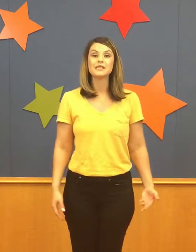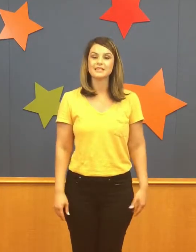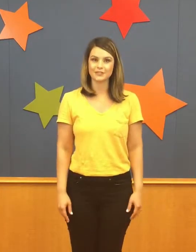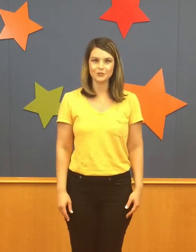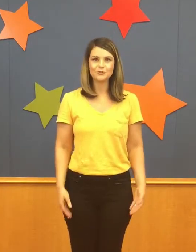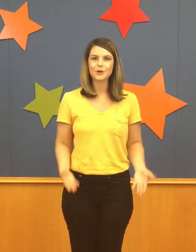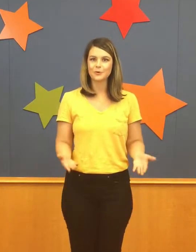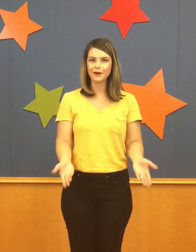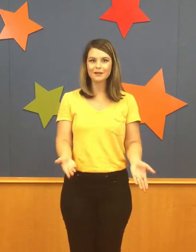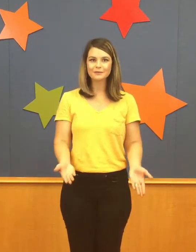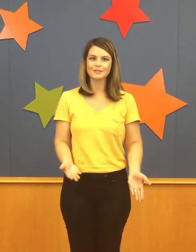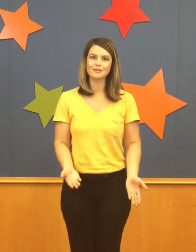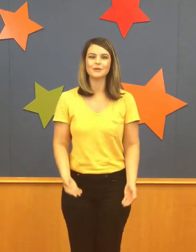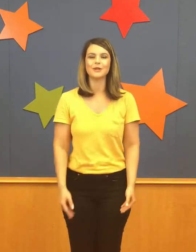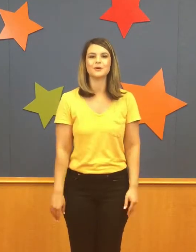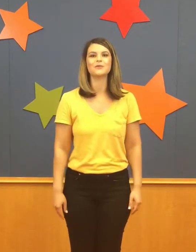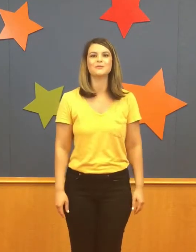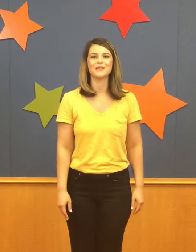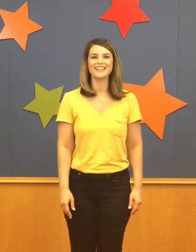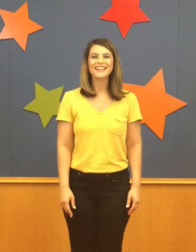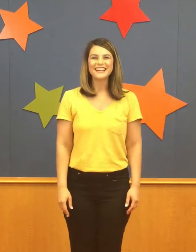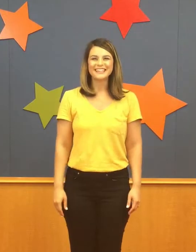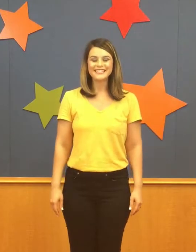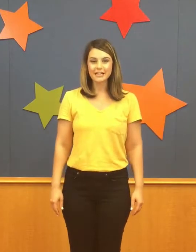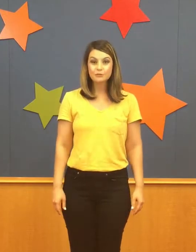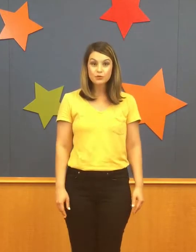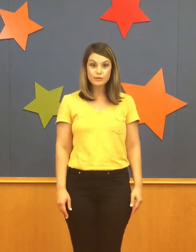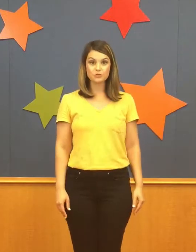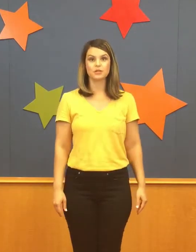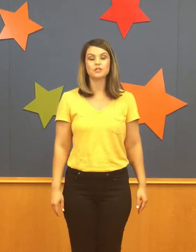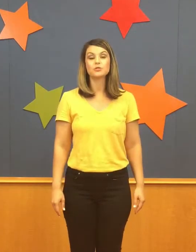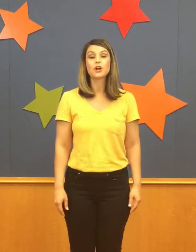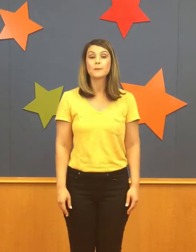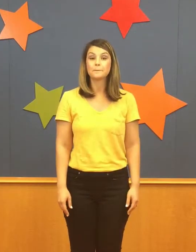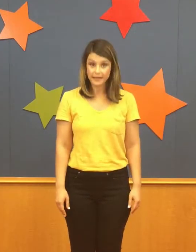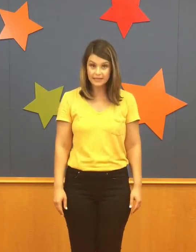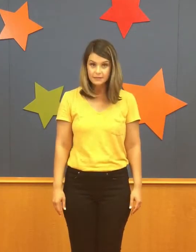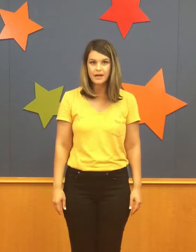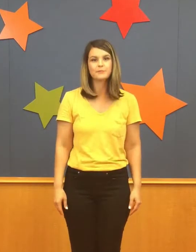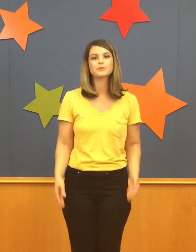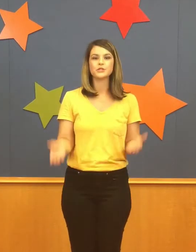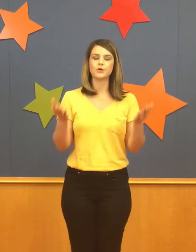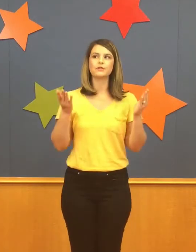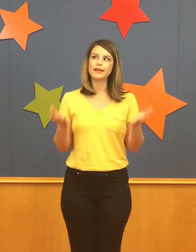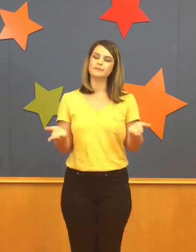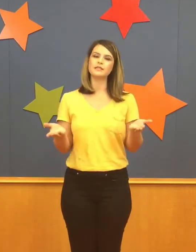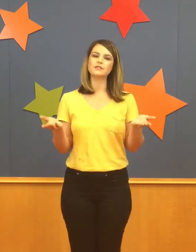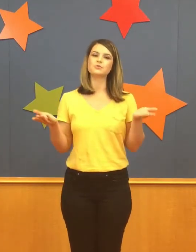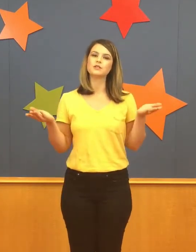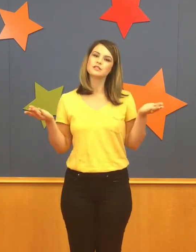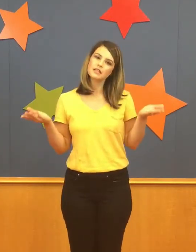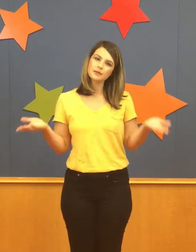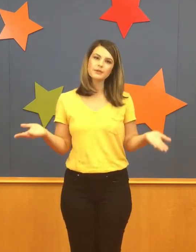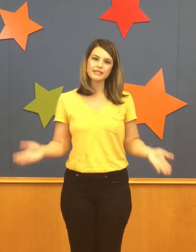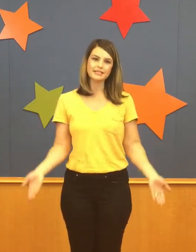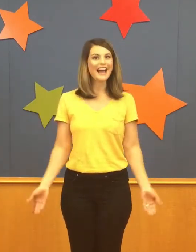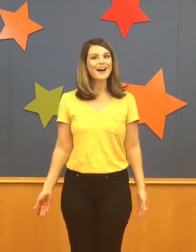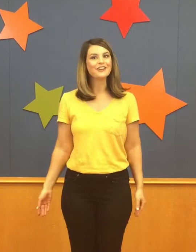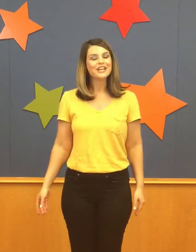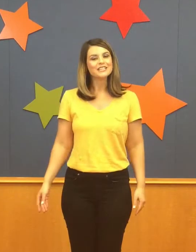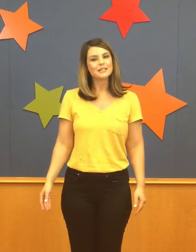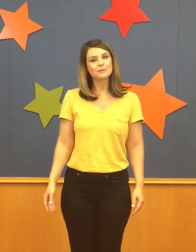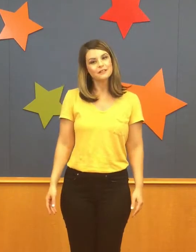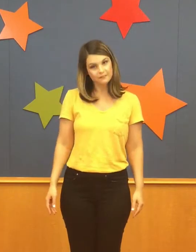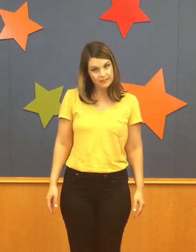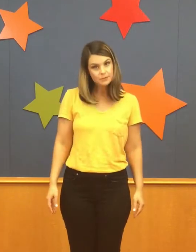some movements, and you are welcome to do them along with me. These kind of movements we're going to do are called pantomimes. So that means we're just going to pretend to